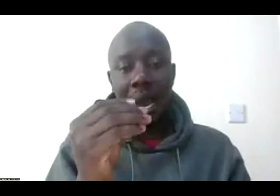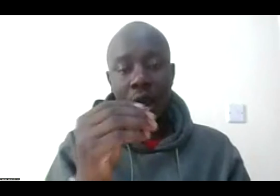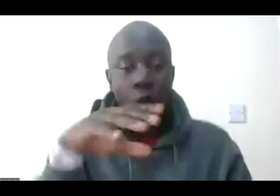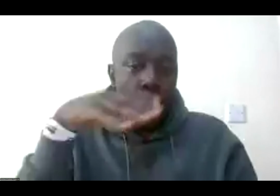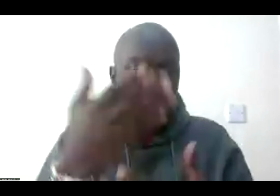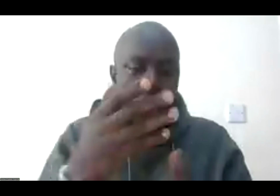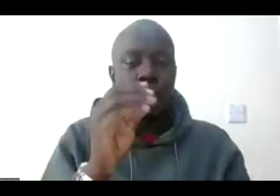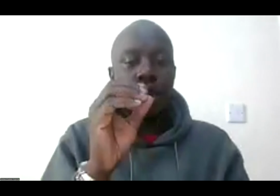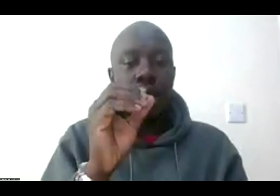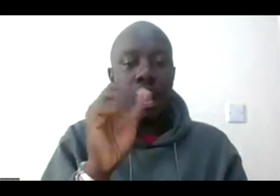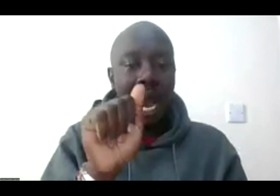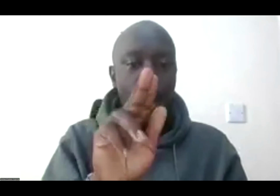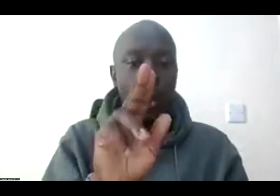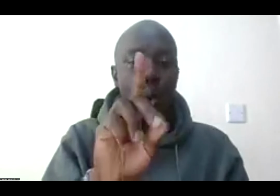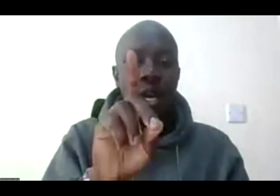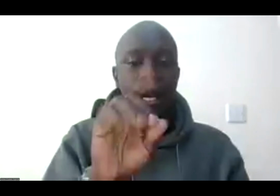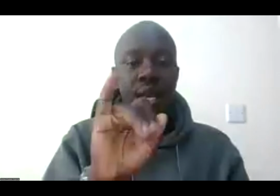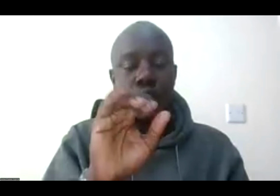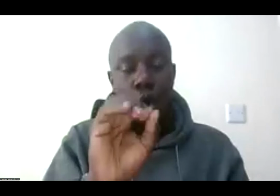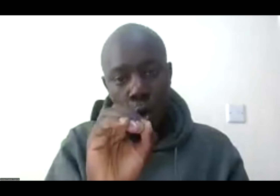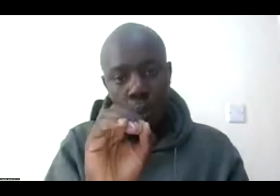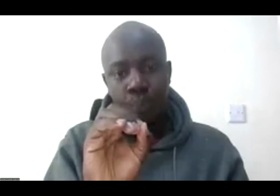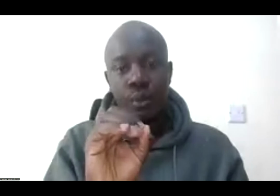This is text or audio,